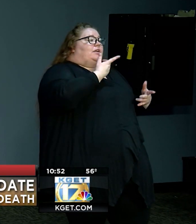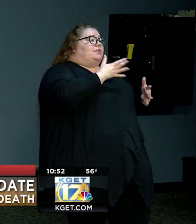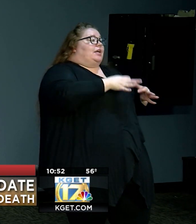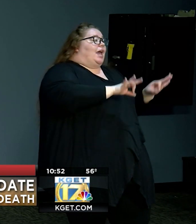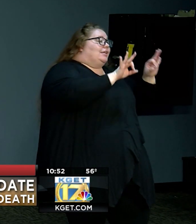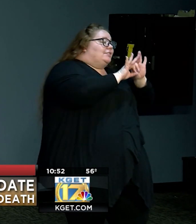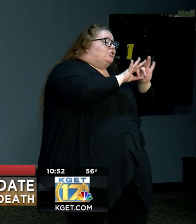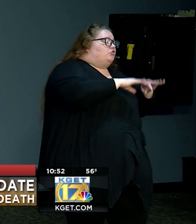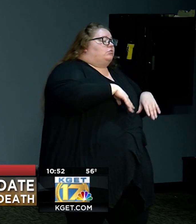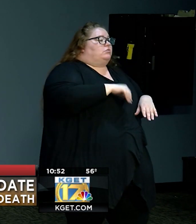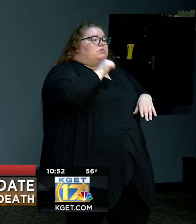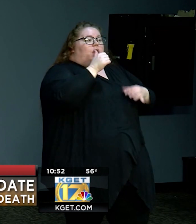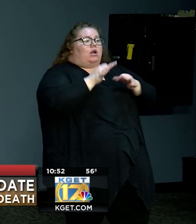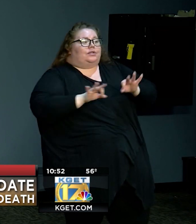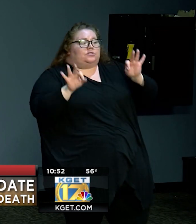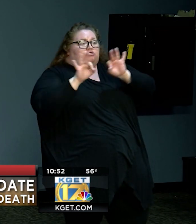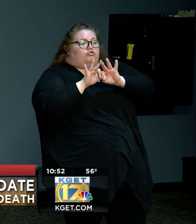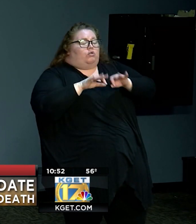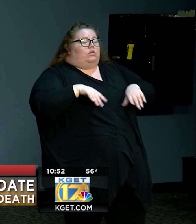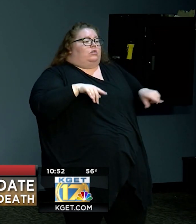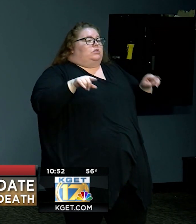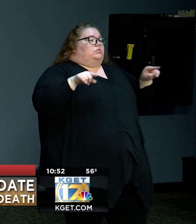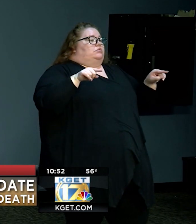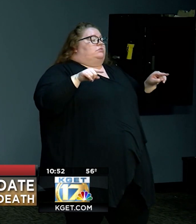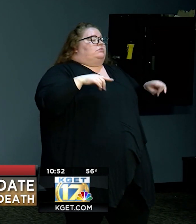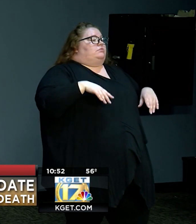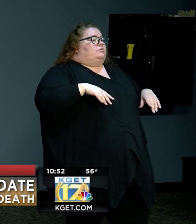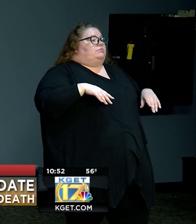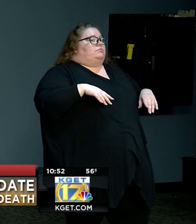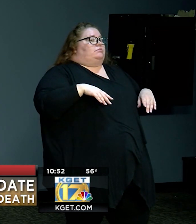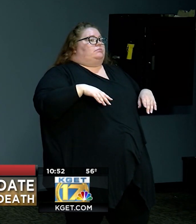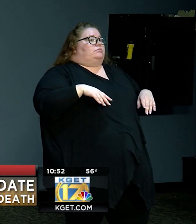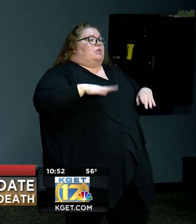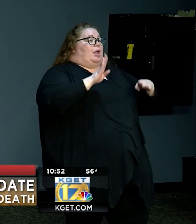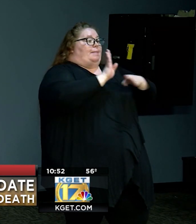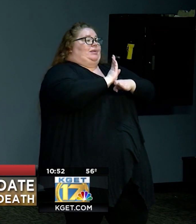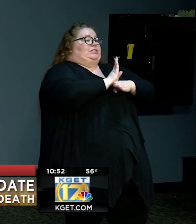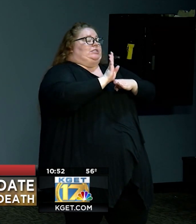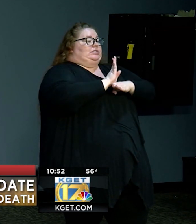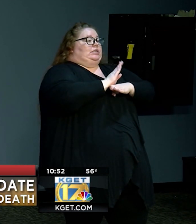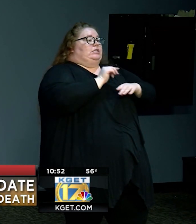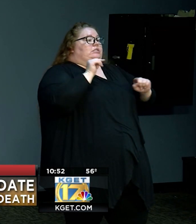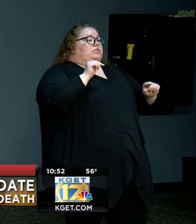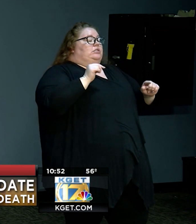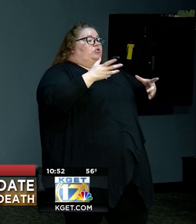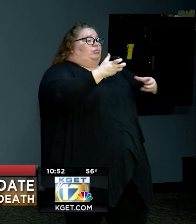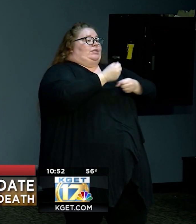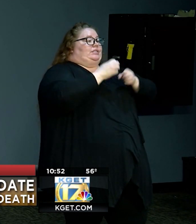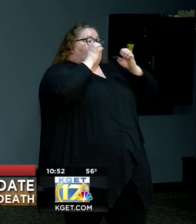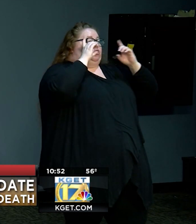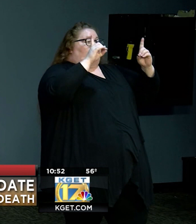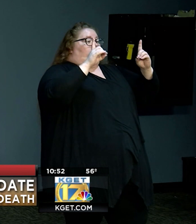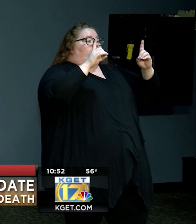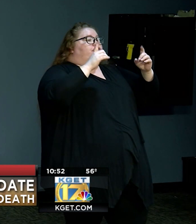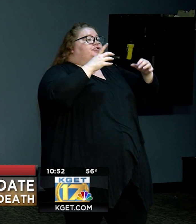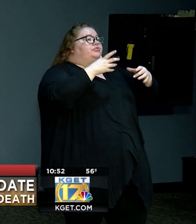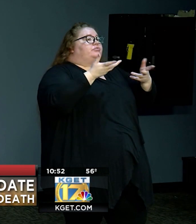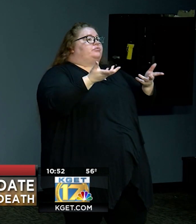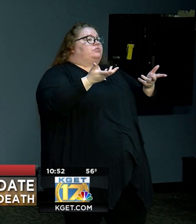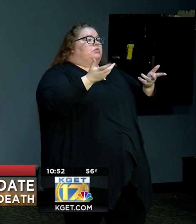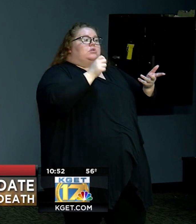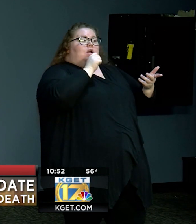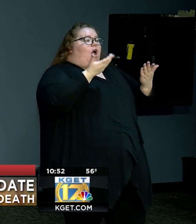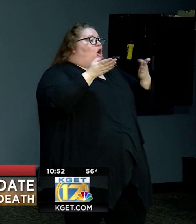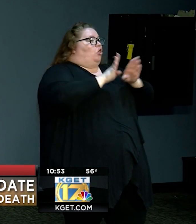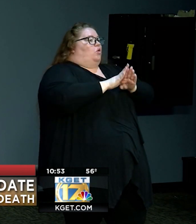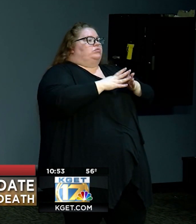from state guidance, but for those businesses that, is getting the education from you guys and are not closing, what are the next steps that are going to